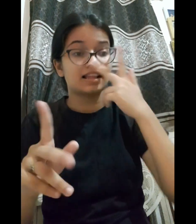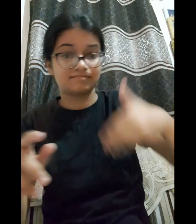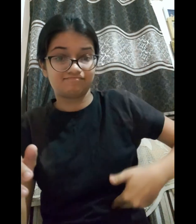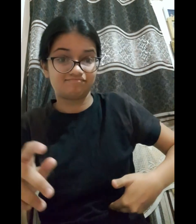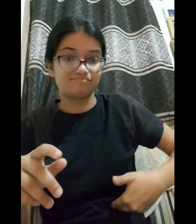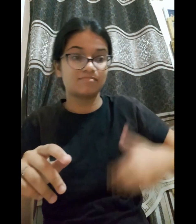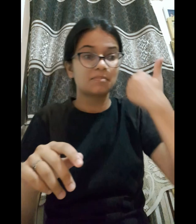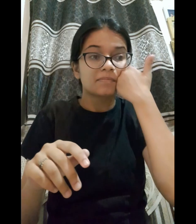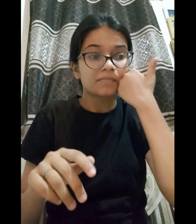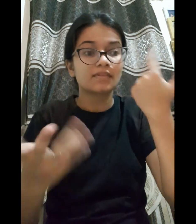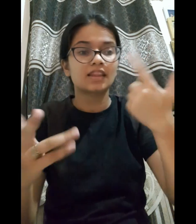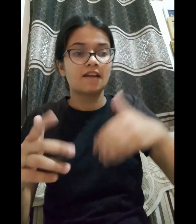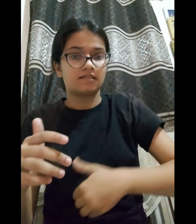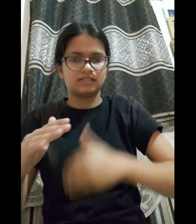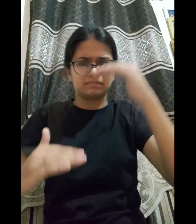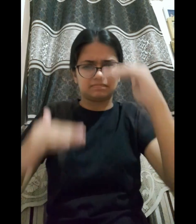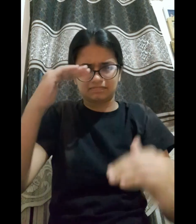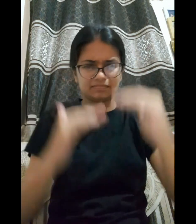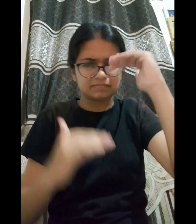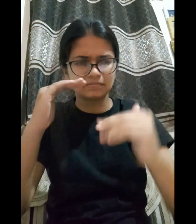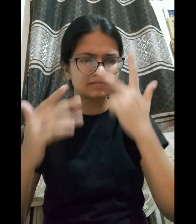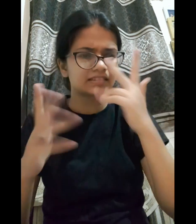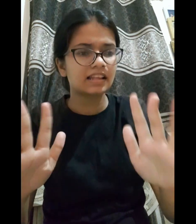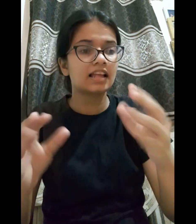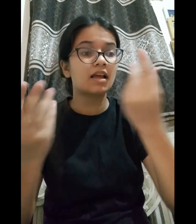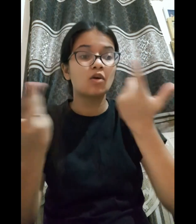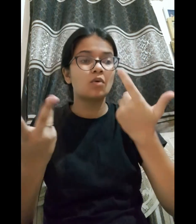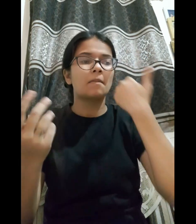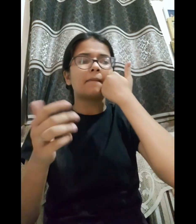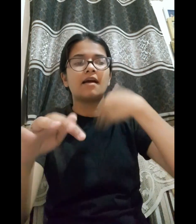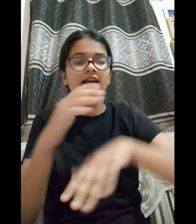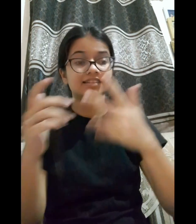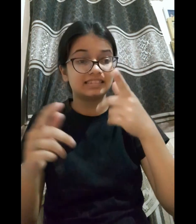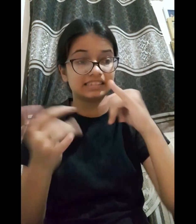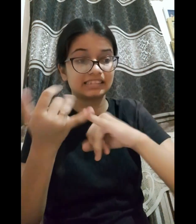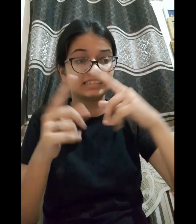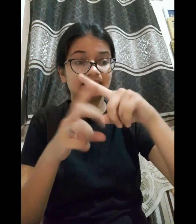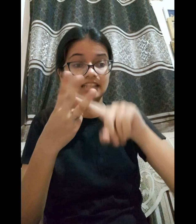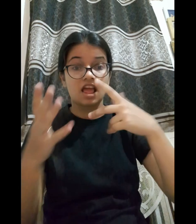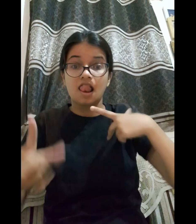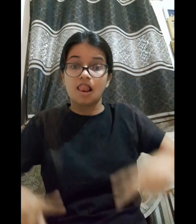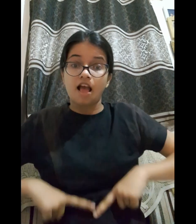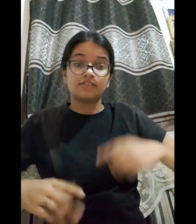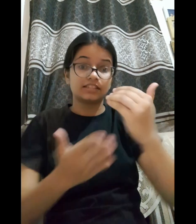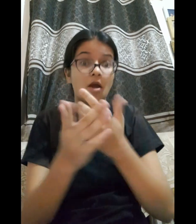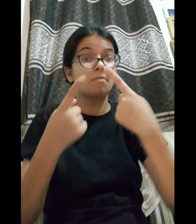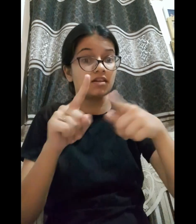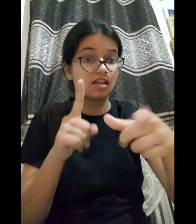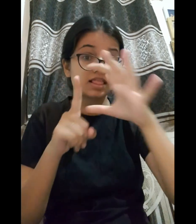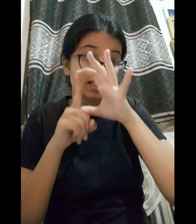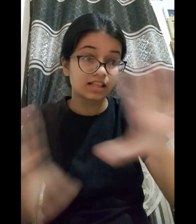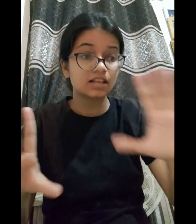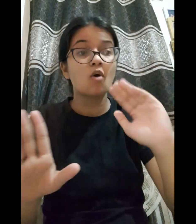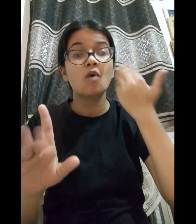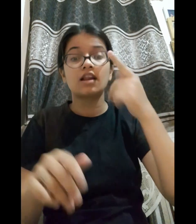disease with fluid balance getting imbalanced because of the steroids that you give. So steroids are life-saving, but they are dangerous. Use